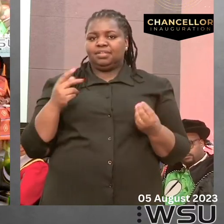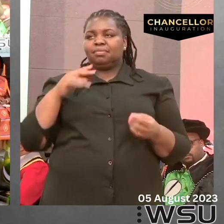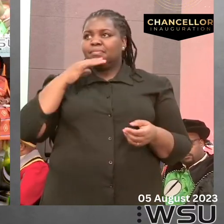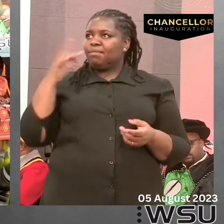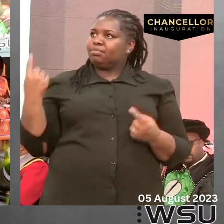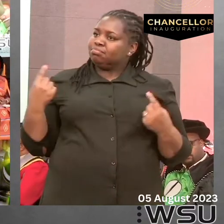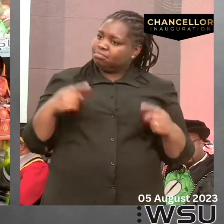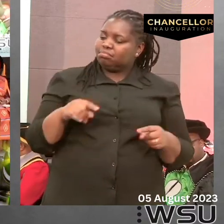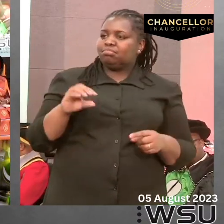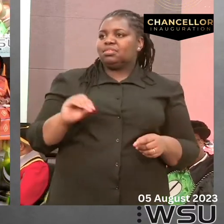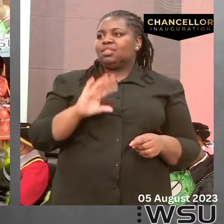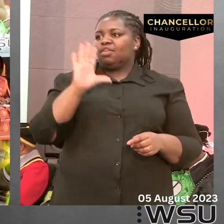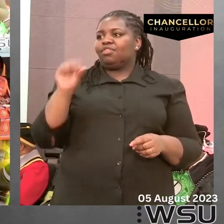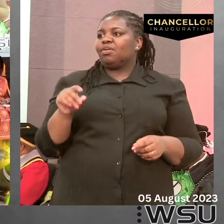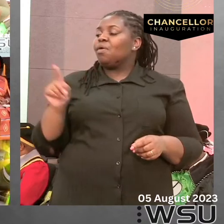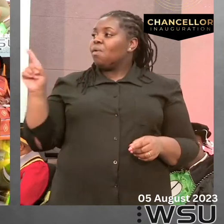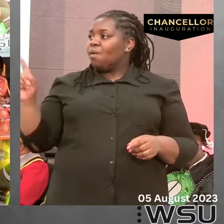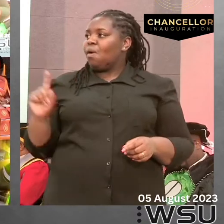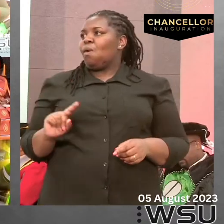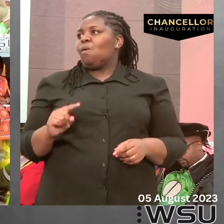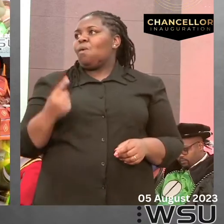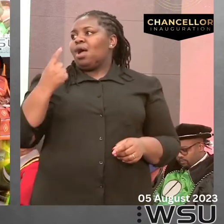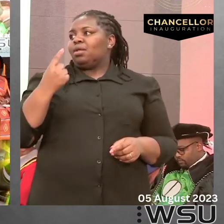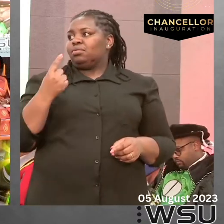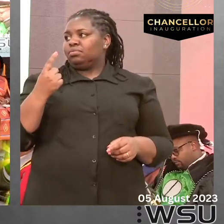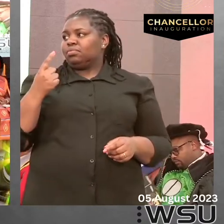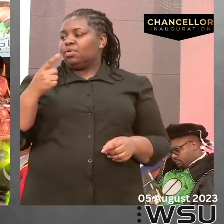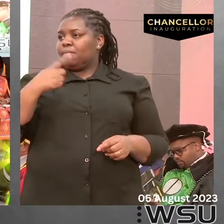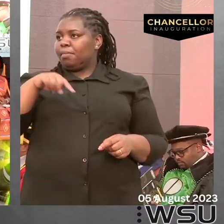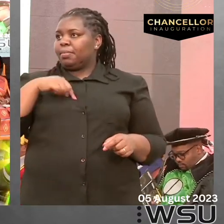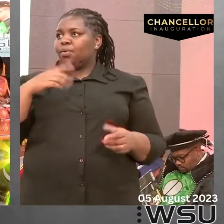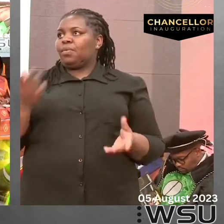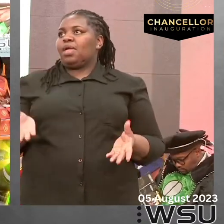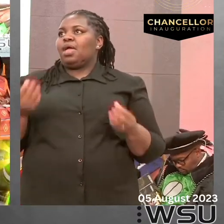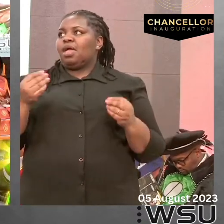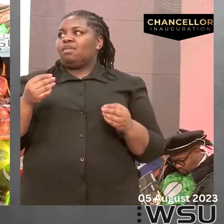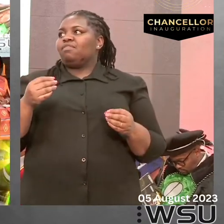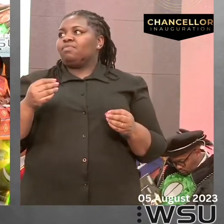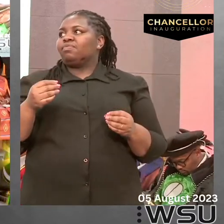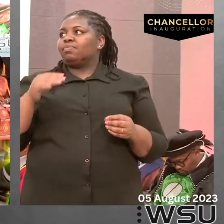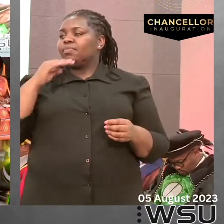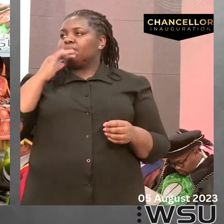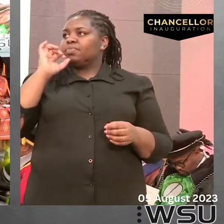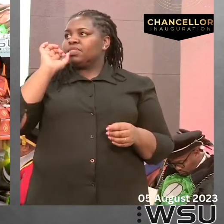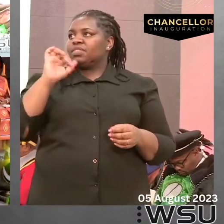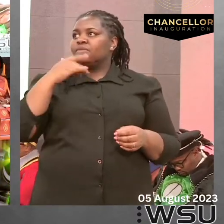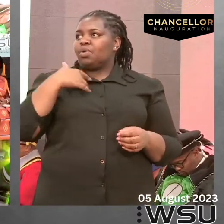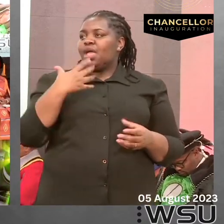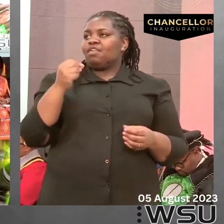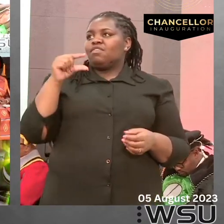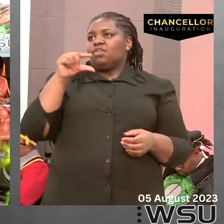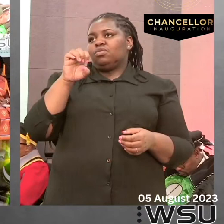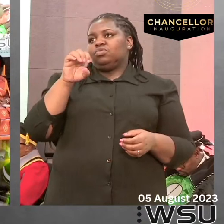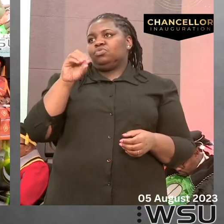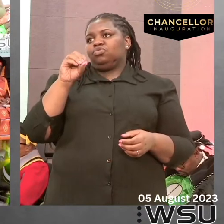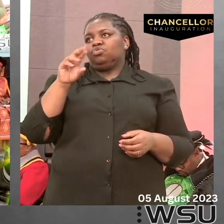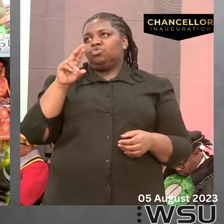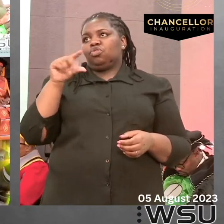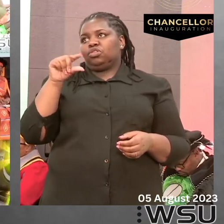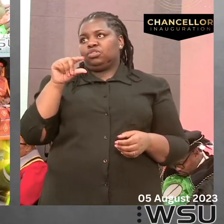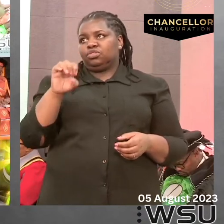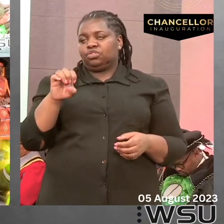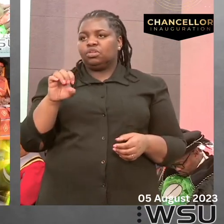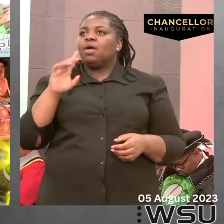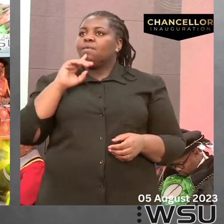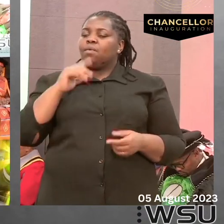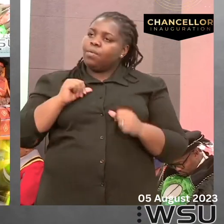to South Africa, and he was one of the gems that we had in the faculty. And then, of course, we had George Williams. We continued then and